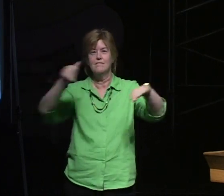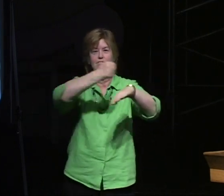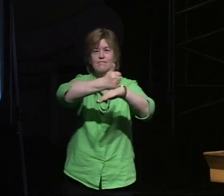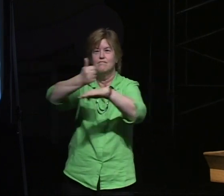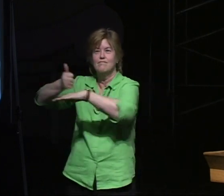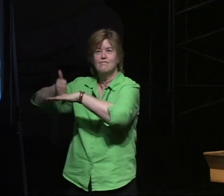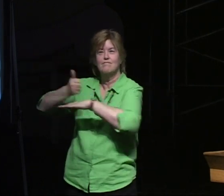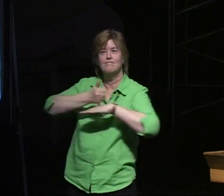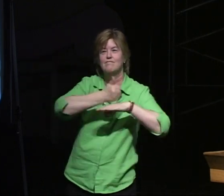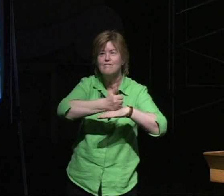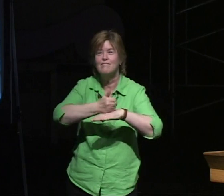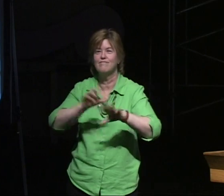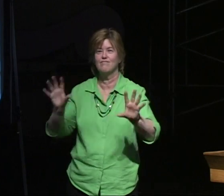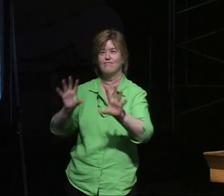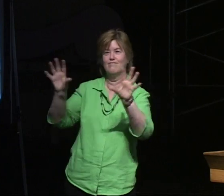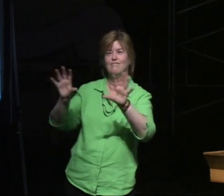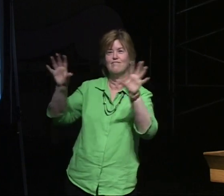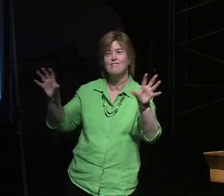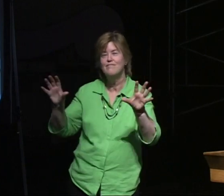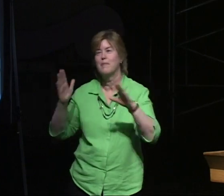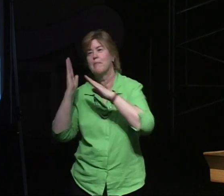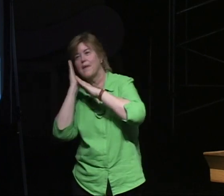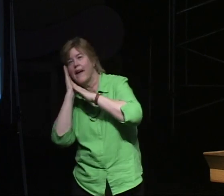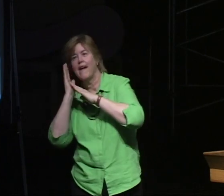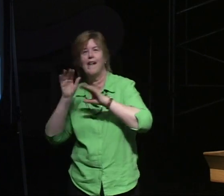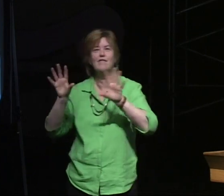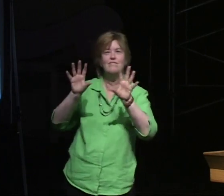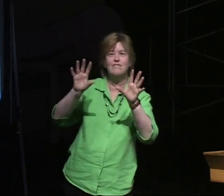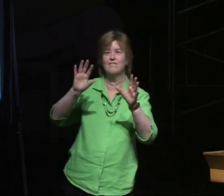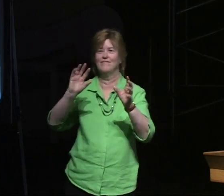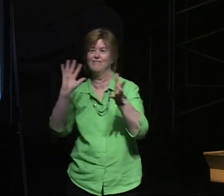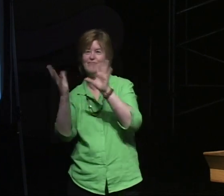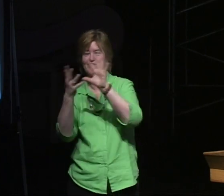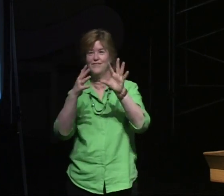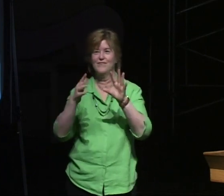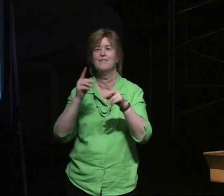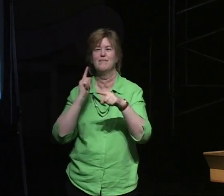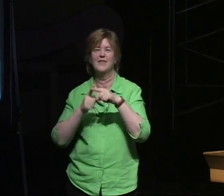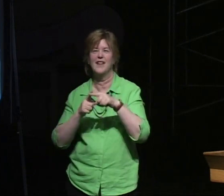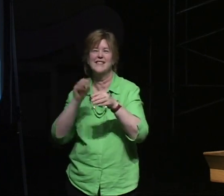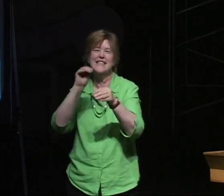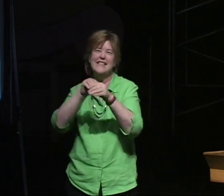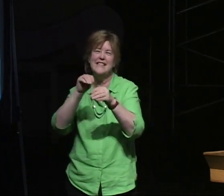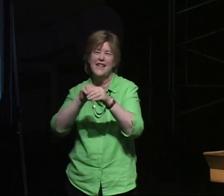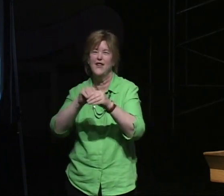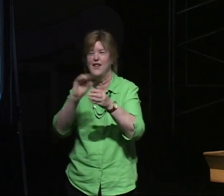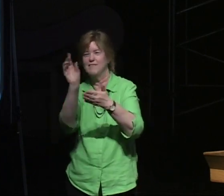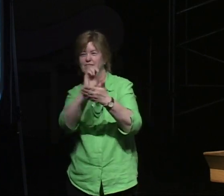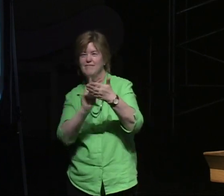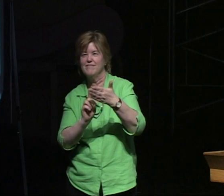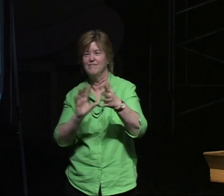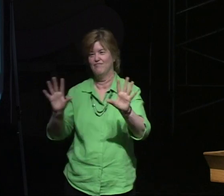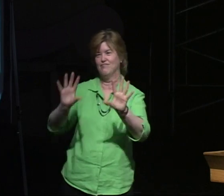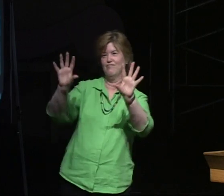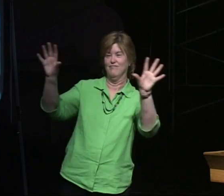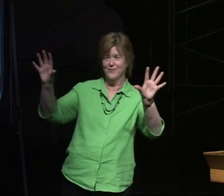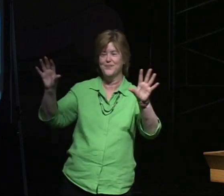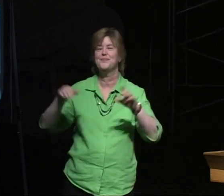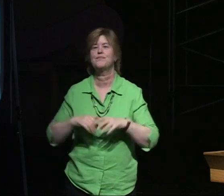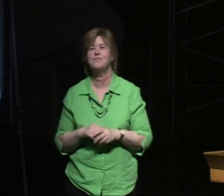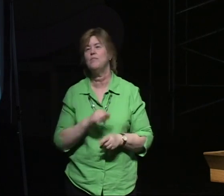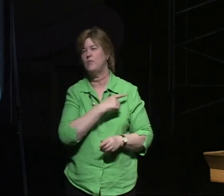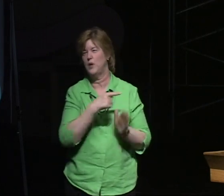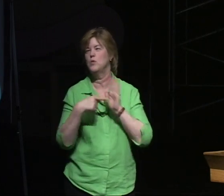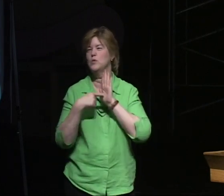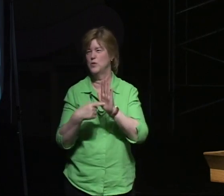dresser. And he was responsible for setting up all the various window displays, if they had bedding or what have you. He did